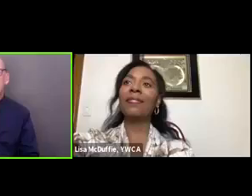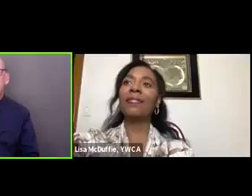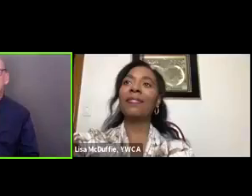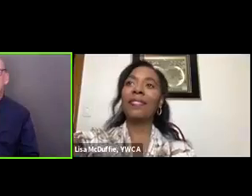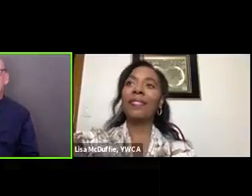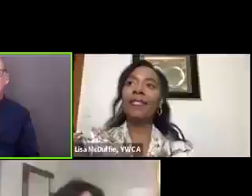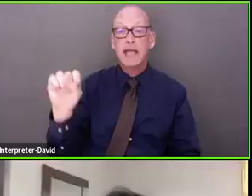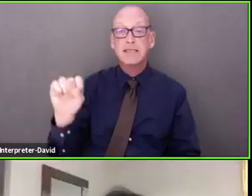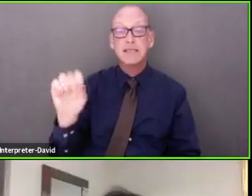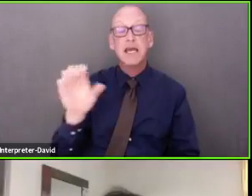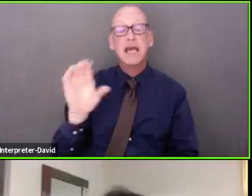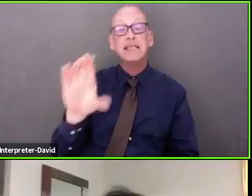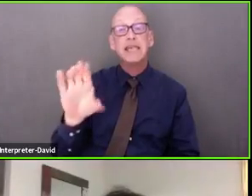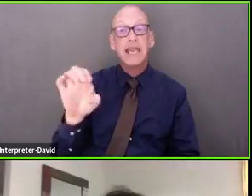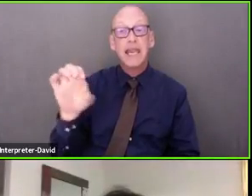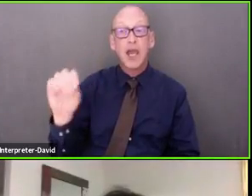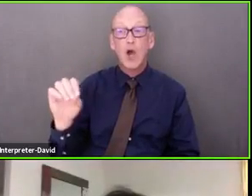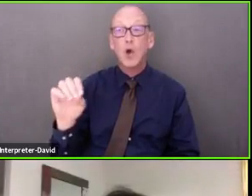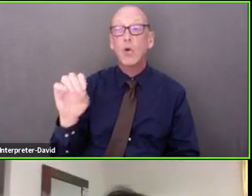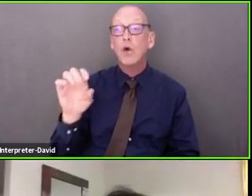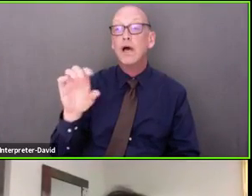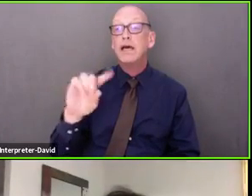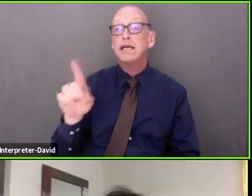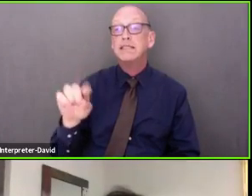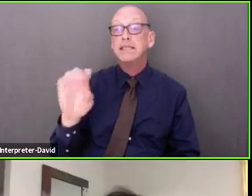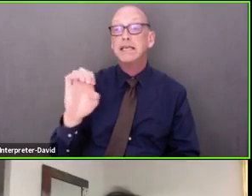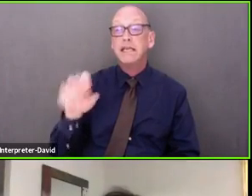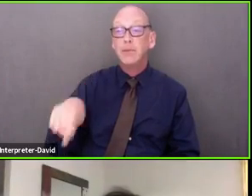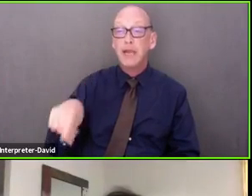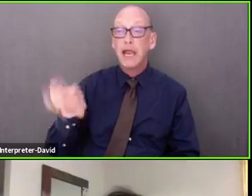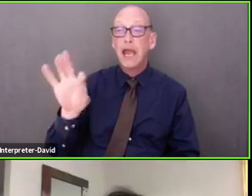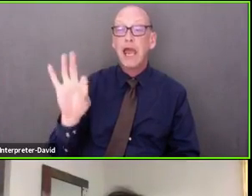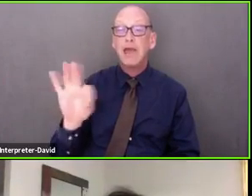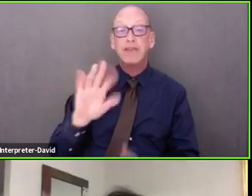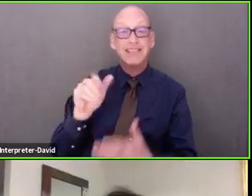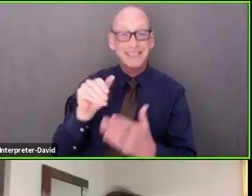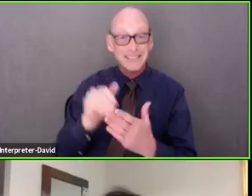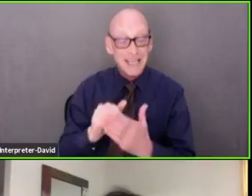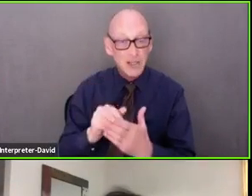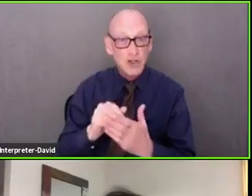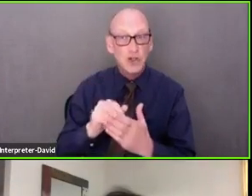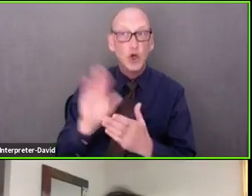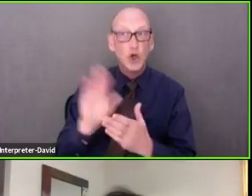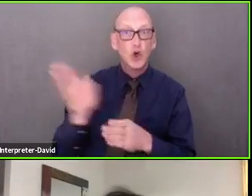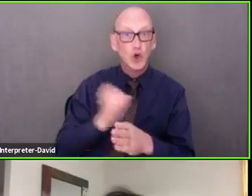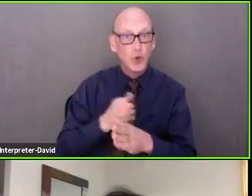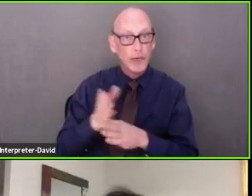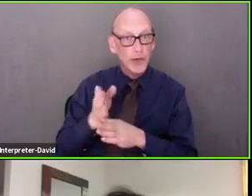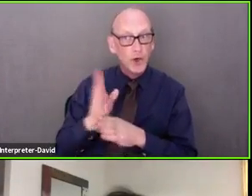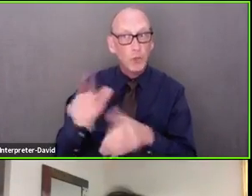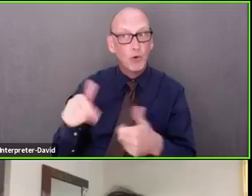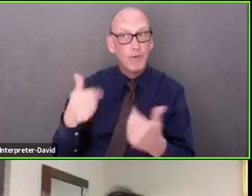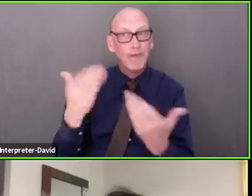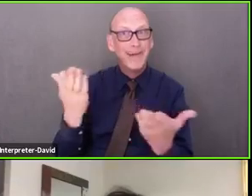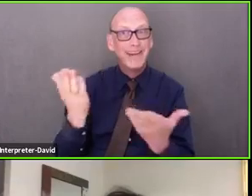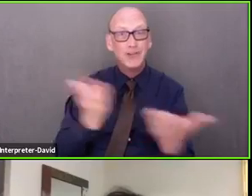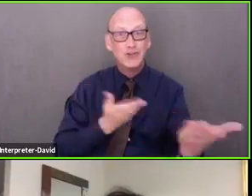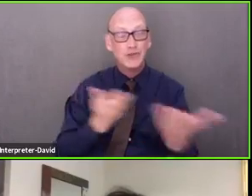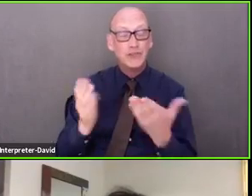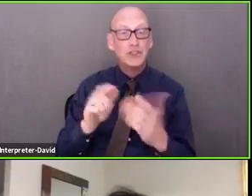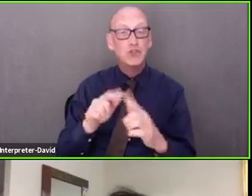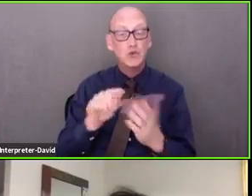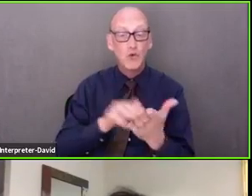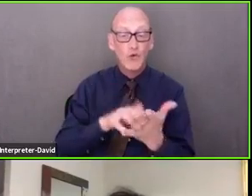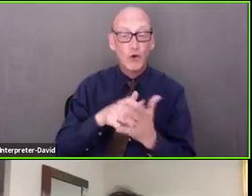Center. Deb has dedicated her career to providing services to the vulnerable people of Northwest